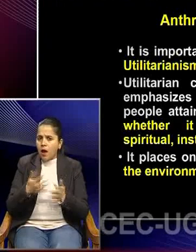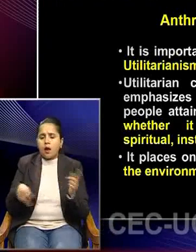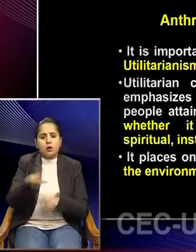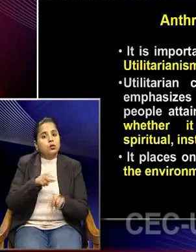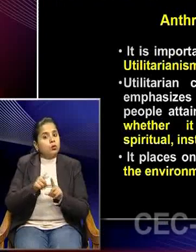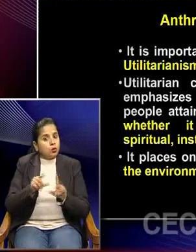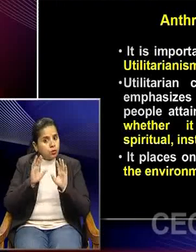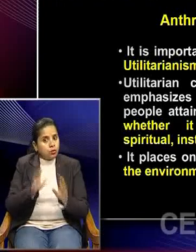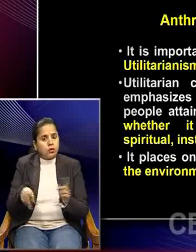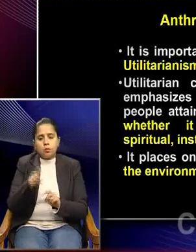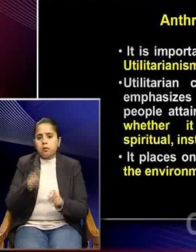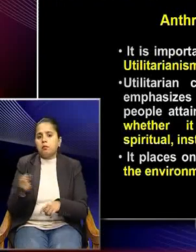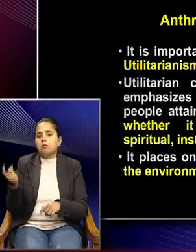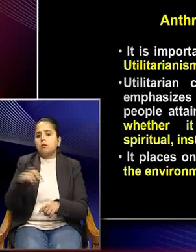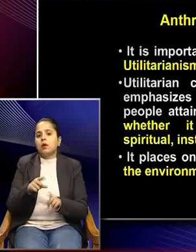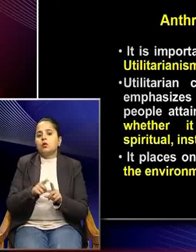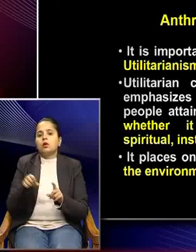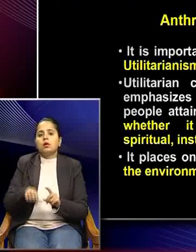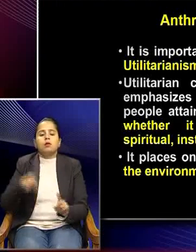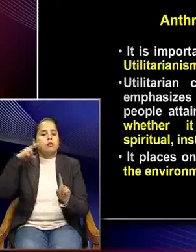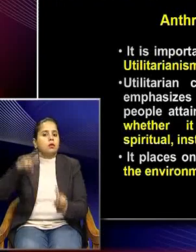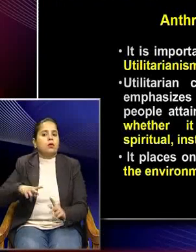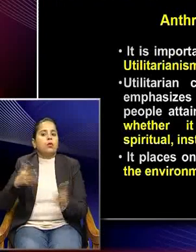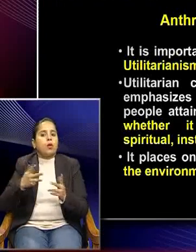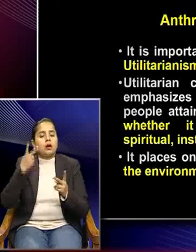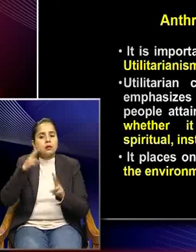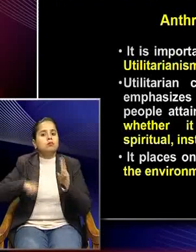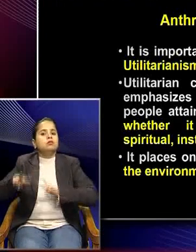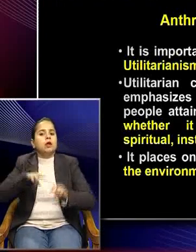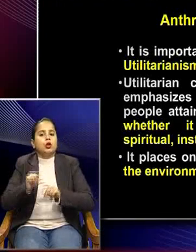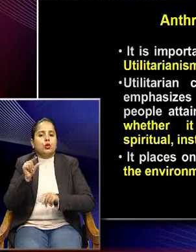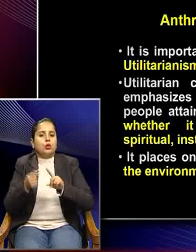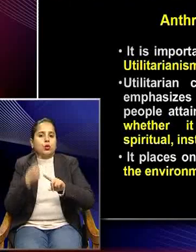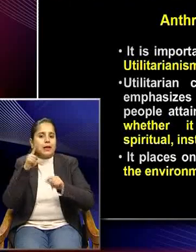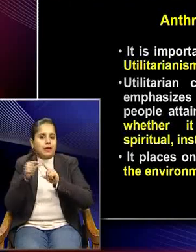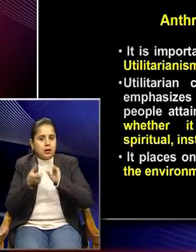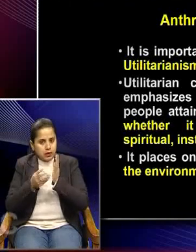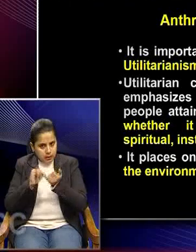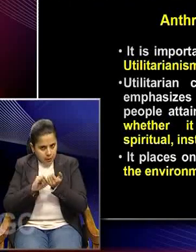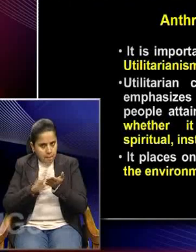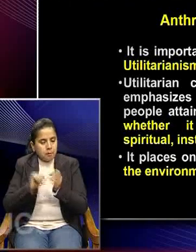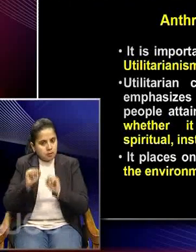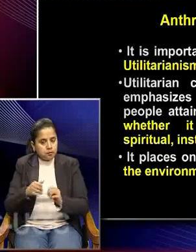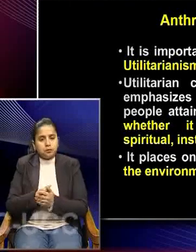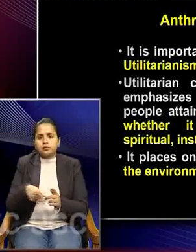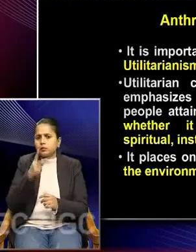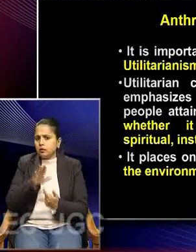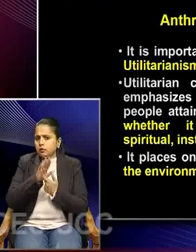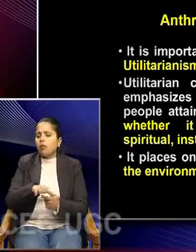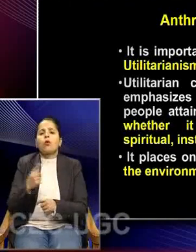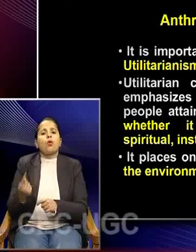derive, then you come under the perspective or purview of utilitarianism. it places only